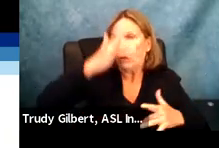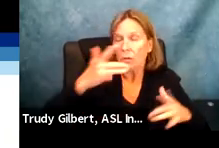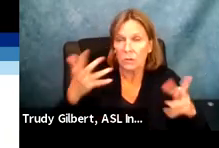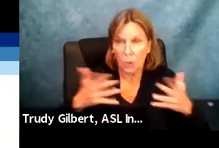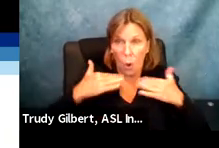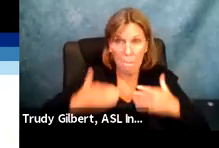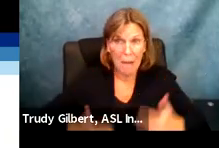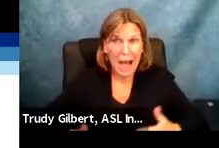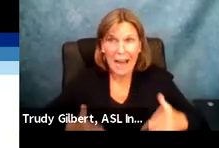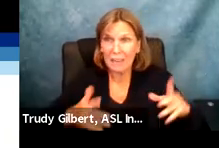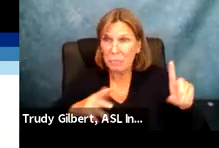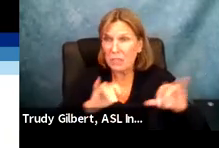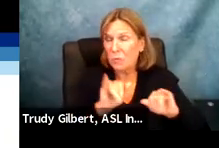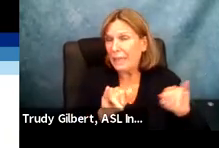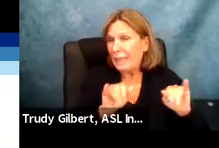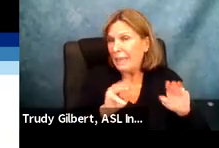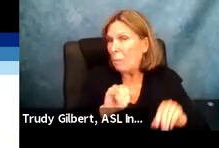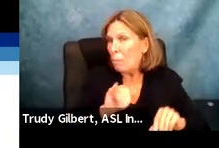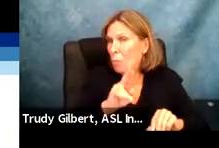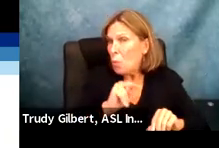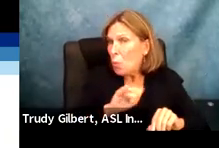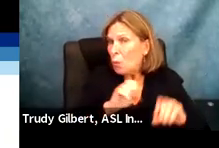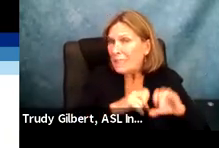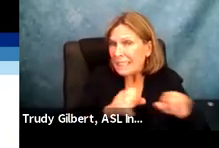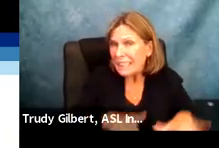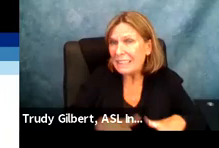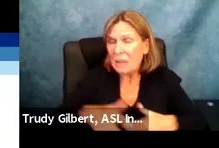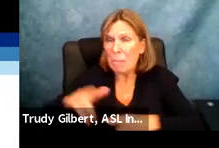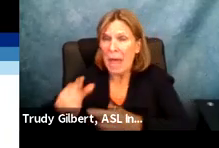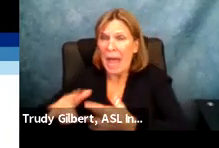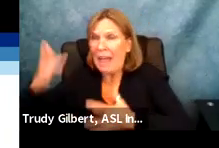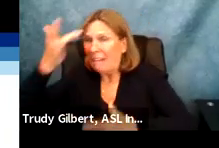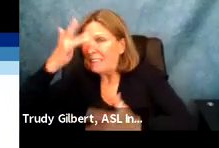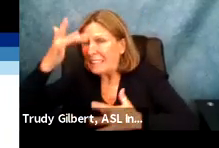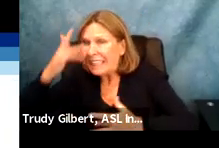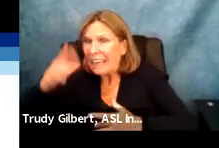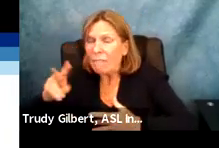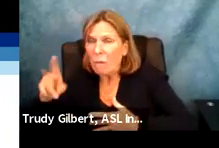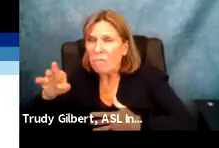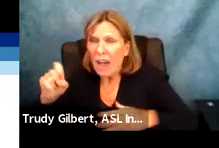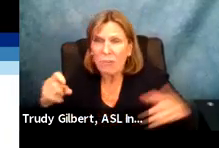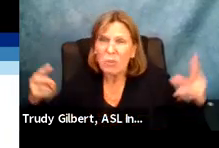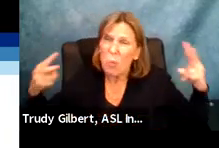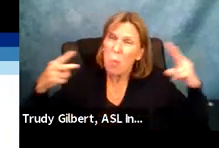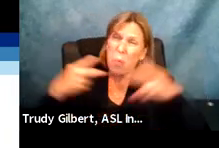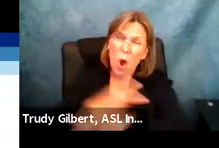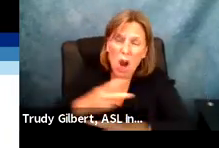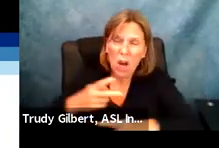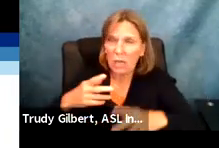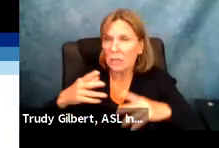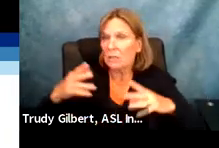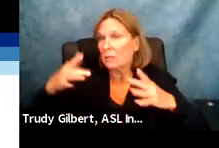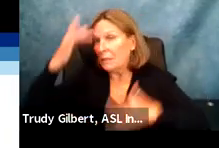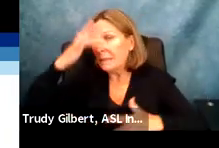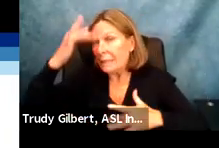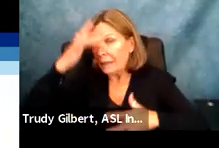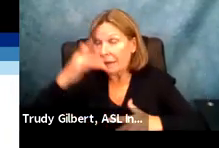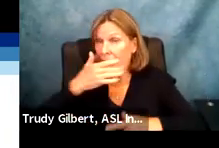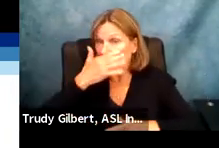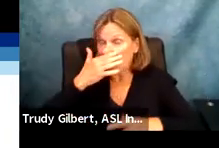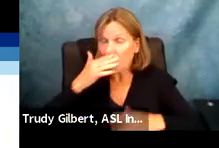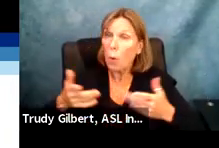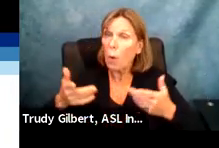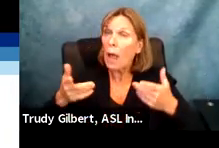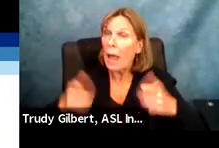immune system. When you get exposed to the virus, when you get sick, that can make you really sick. Now, in someone who's been